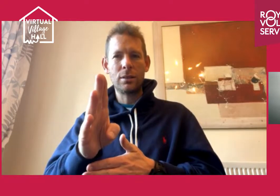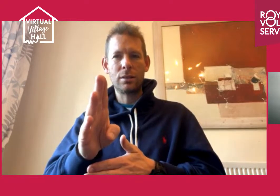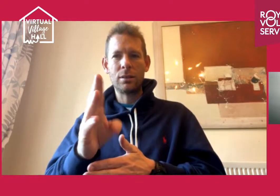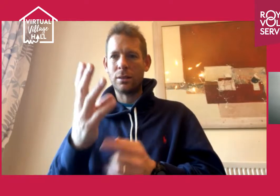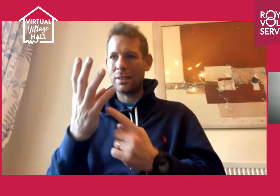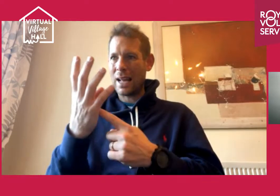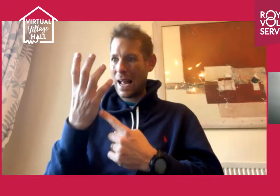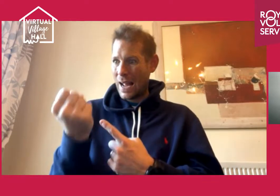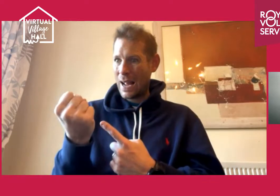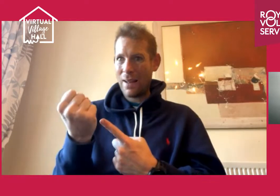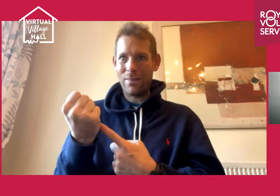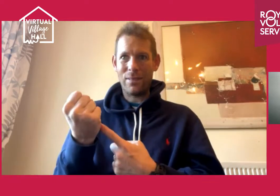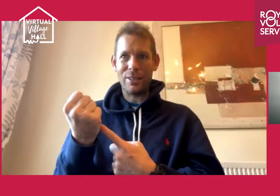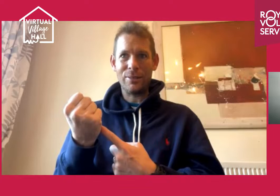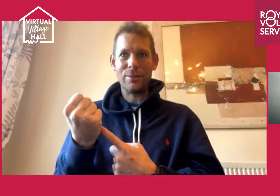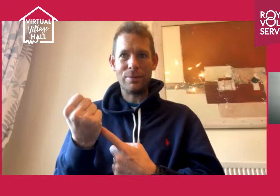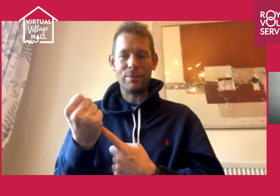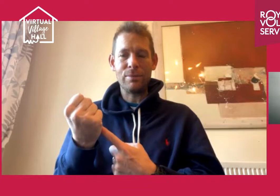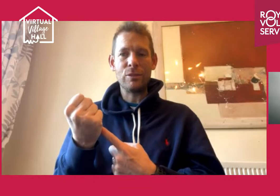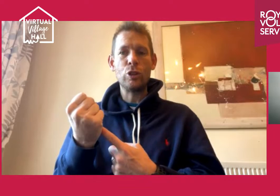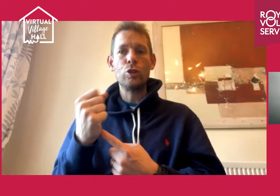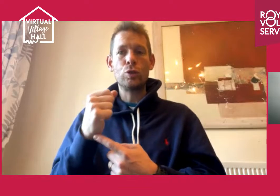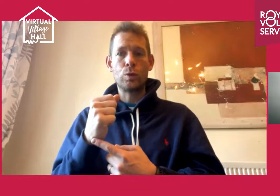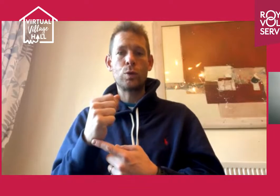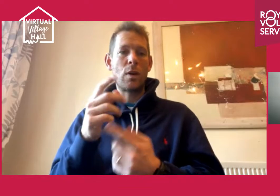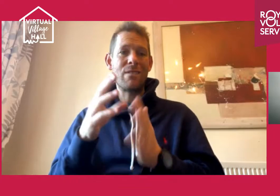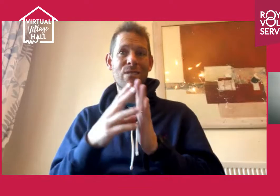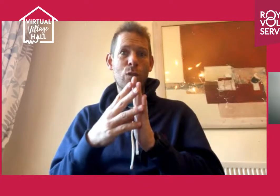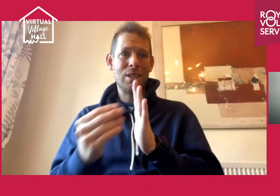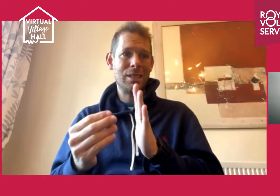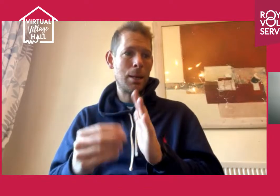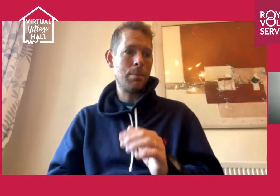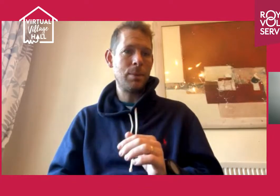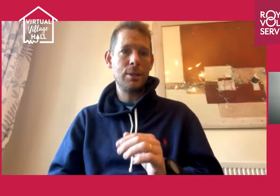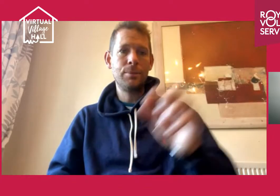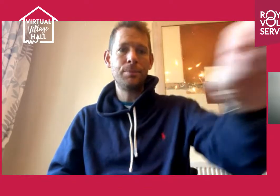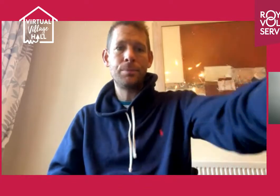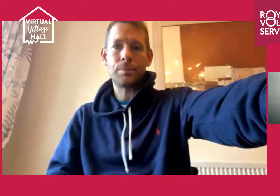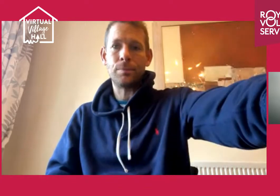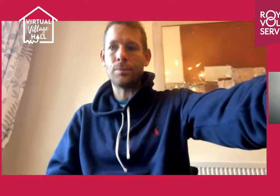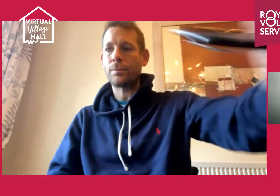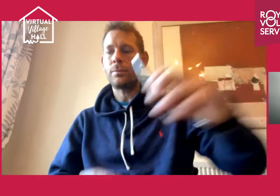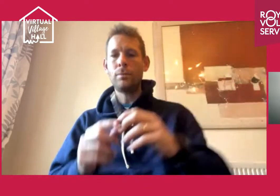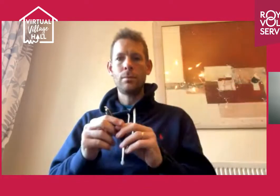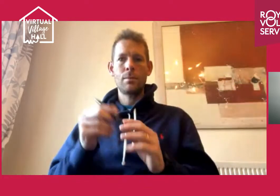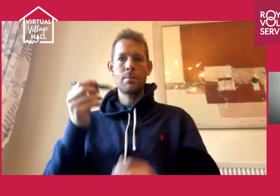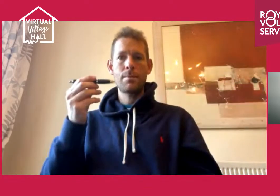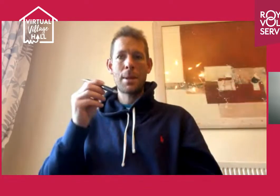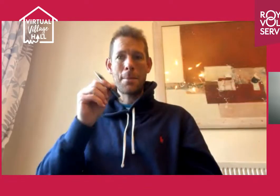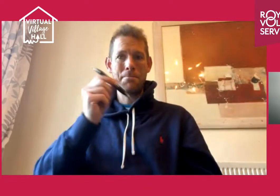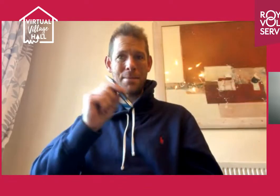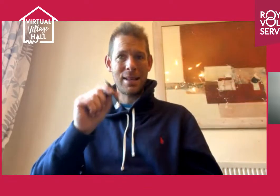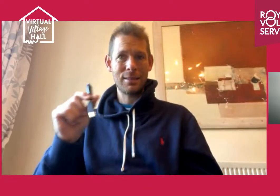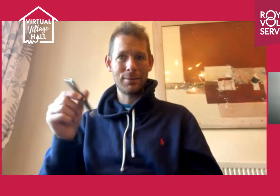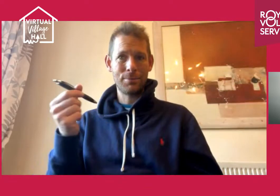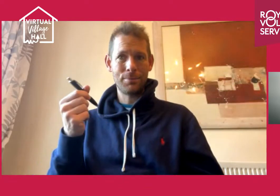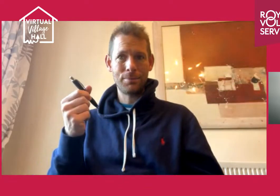In BSL, it's quite literal, as you can see that sign, have. It's like you're grabbing hold of something, you have something.